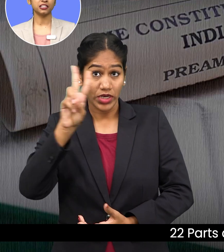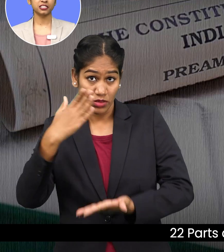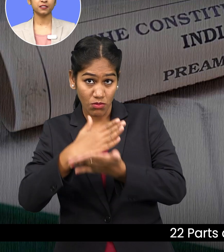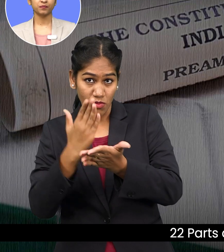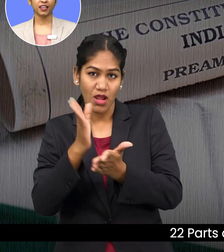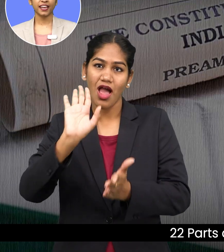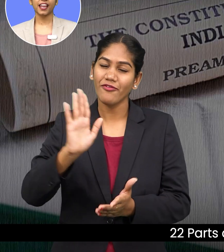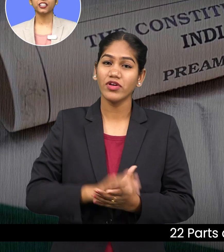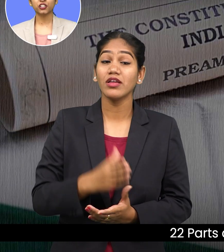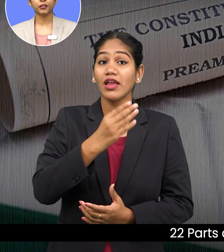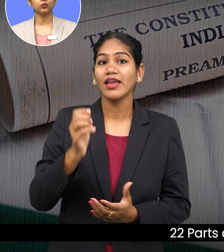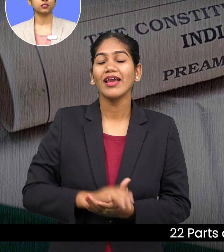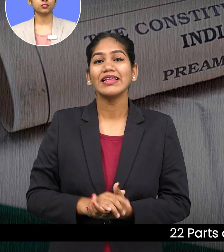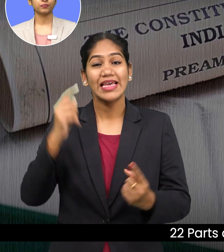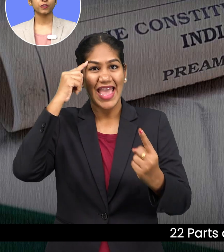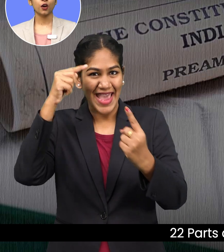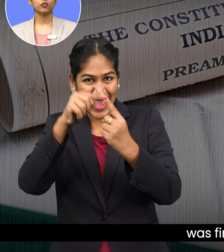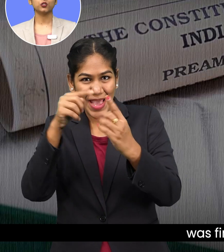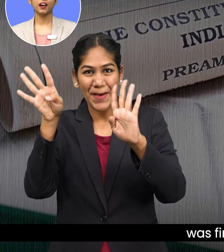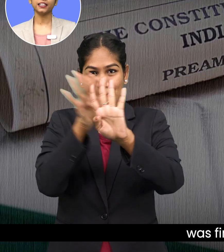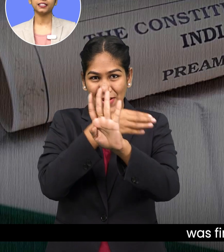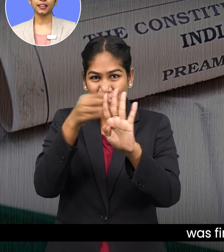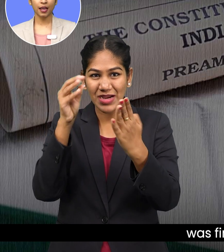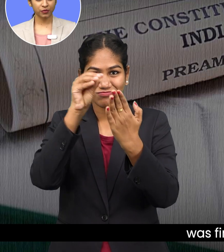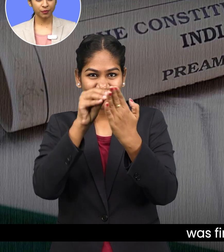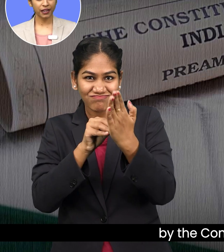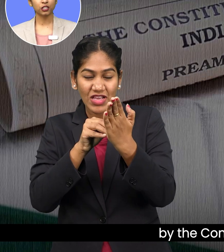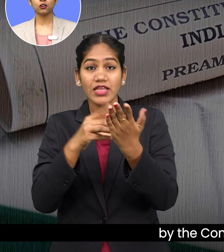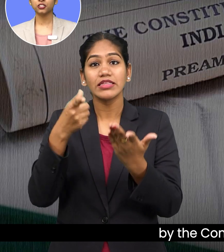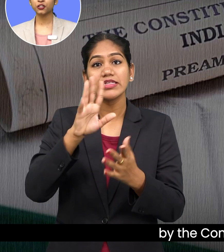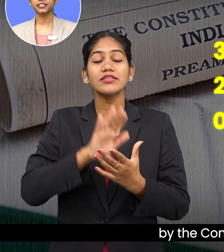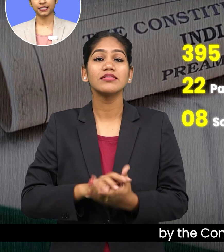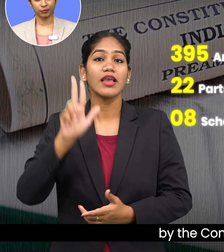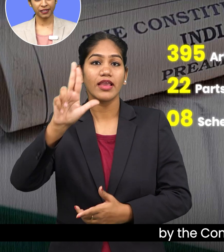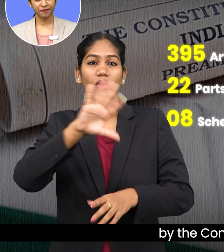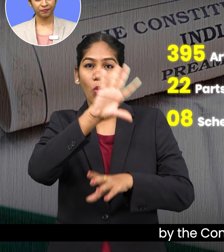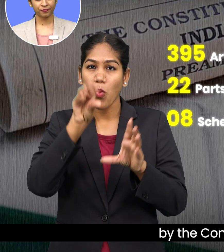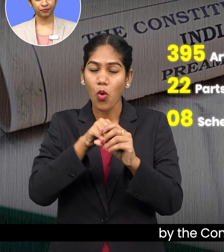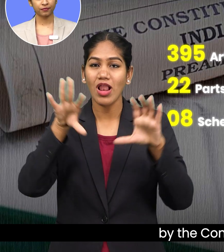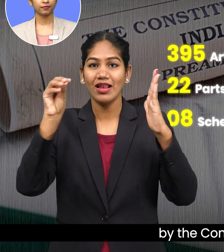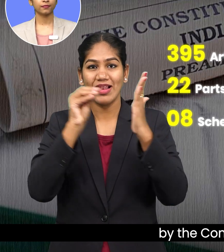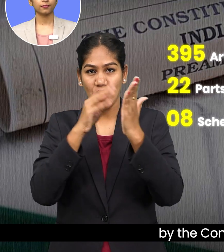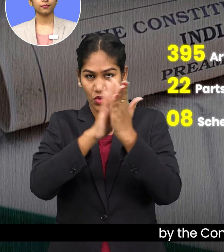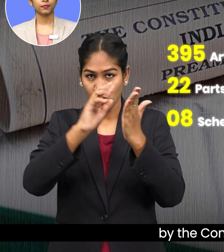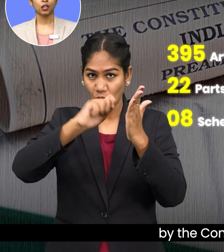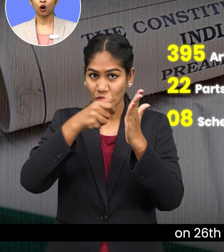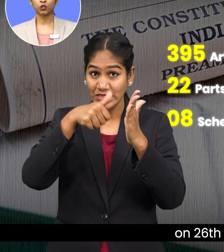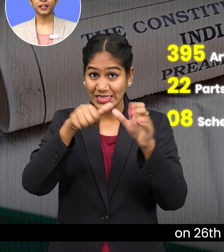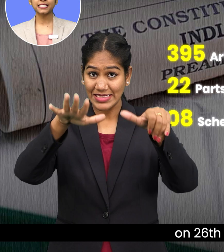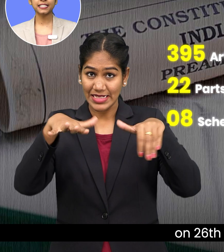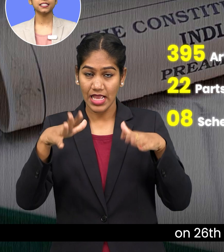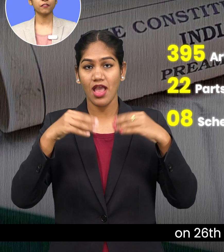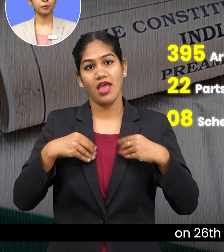22 parts, and 8 schedules was finally adopted by the Constituent Assembly